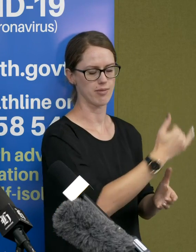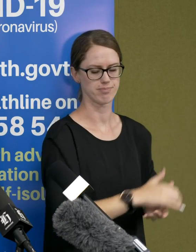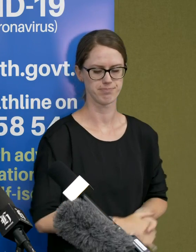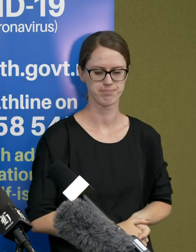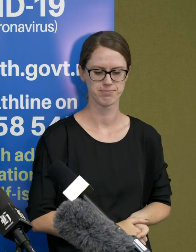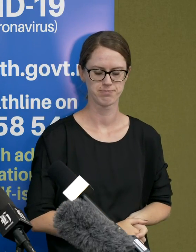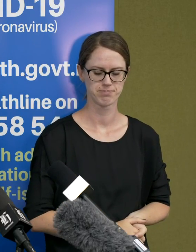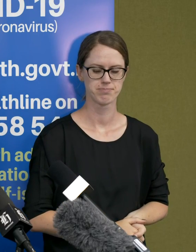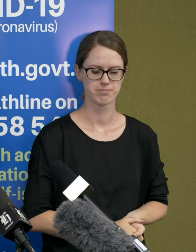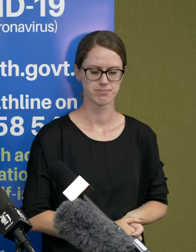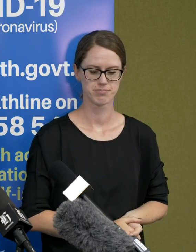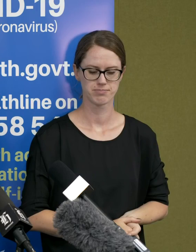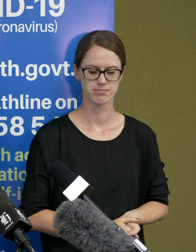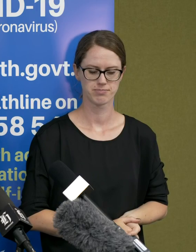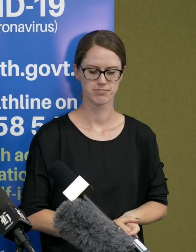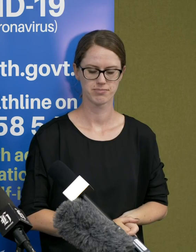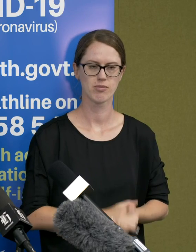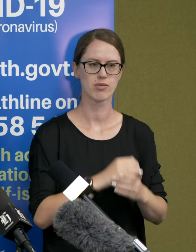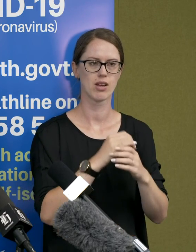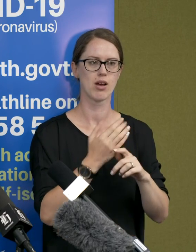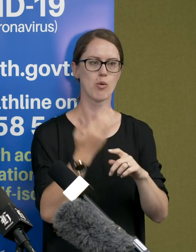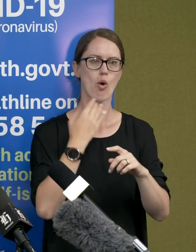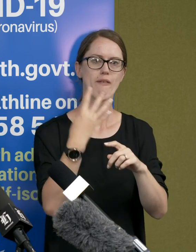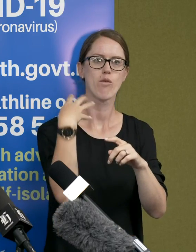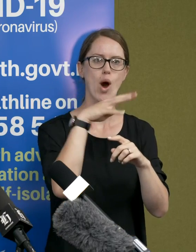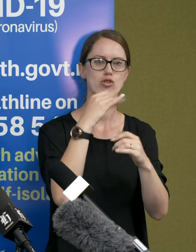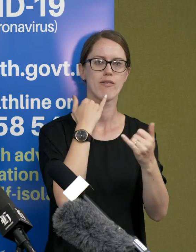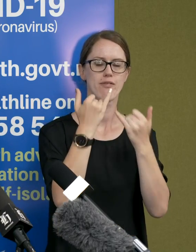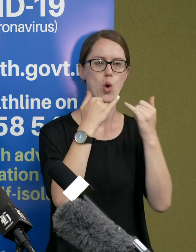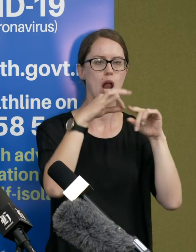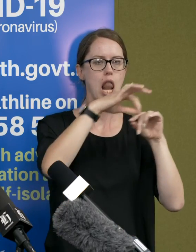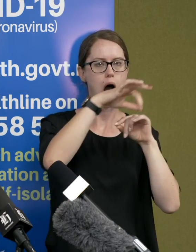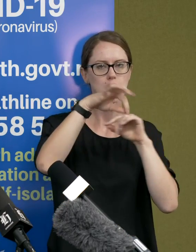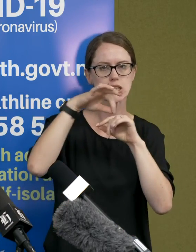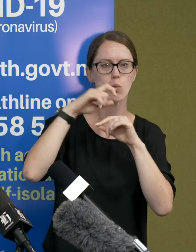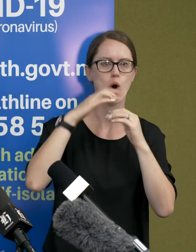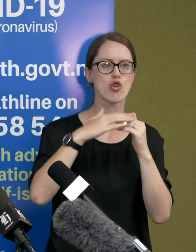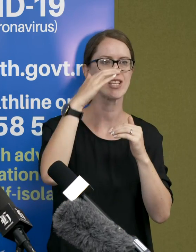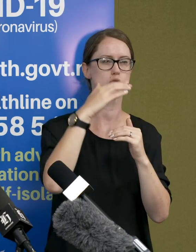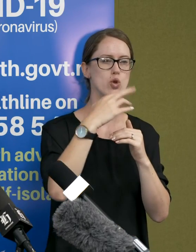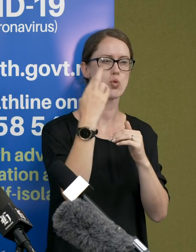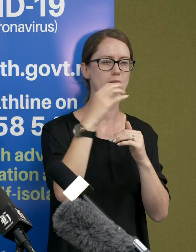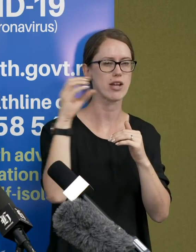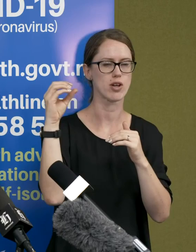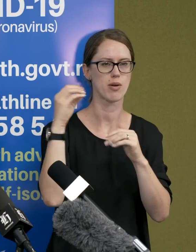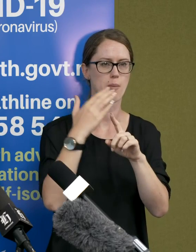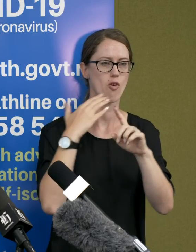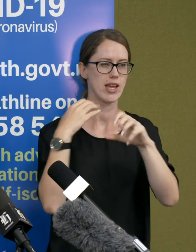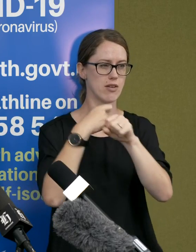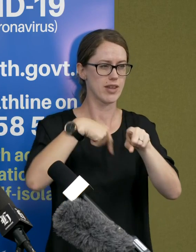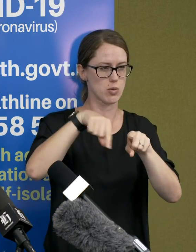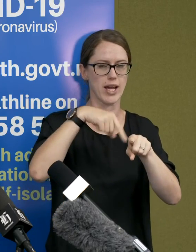They have increased the phone capacity from 400 parallel lines, and that is going to increase to 1,200 by the end of the